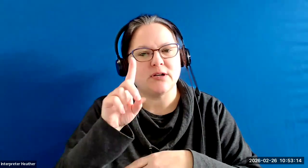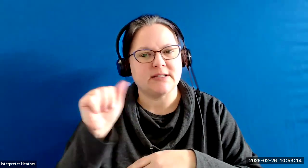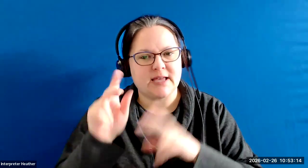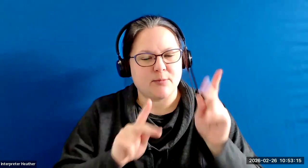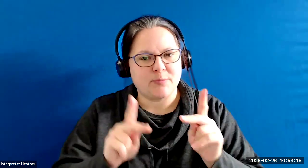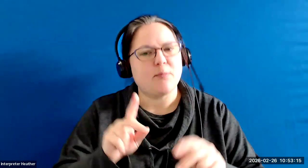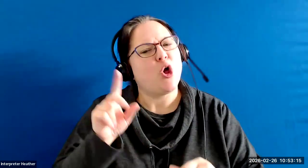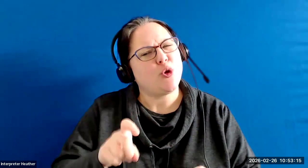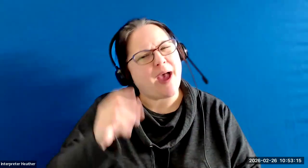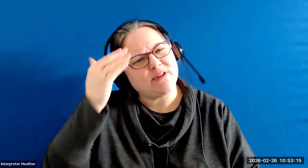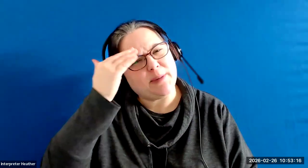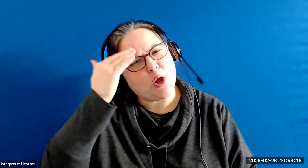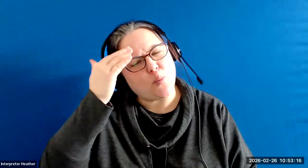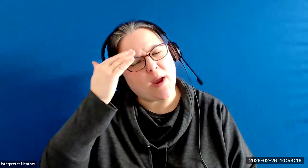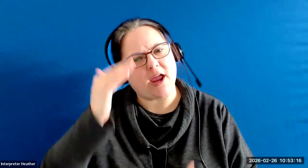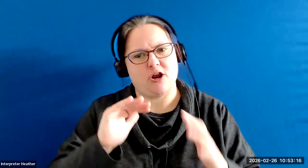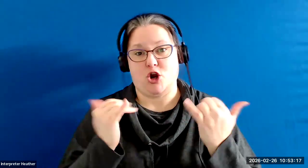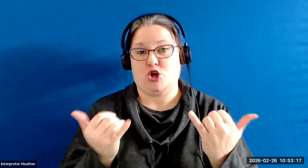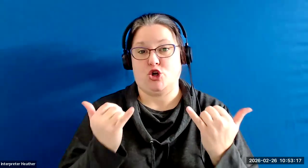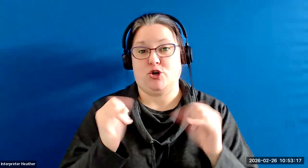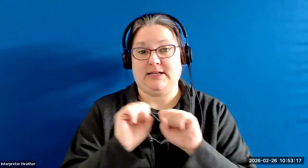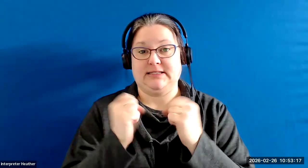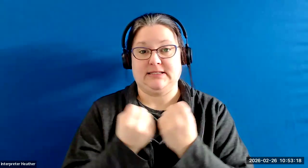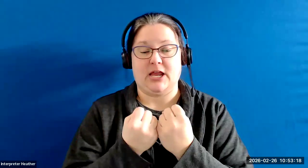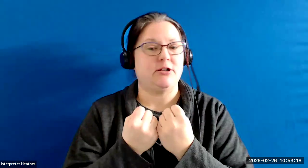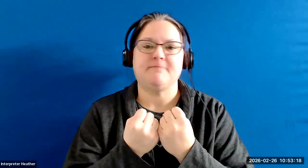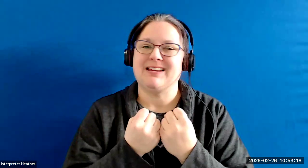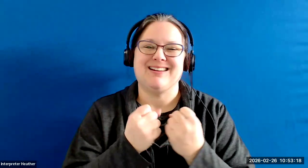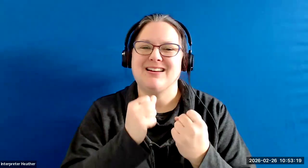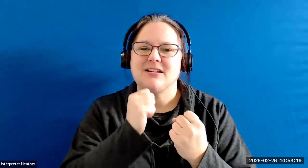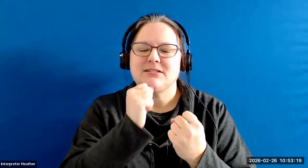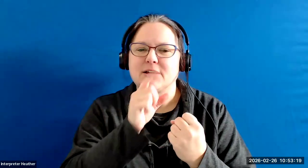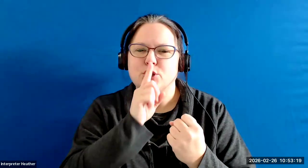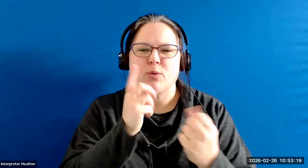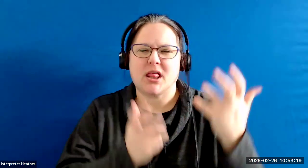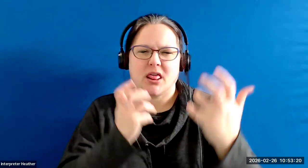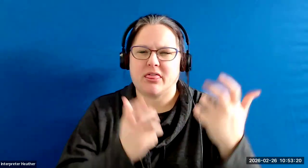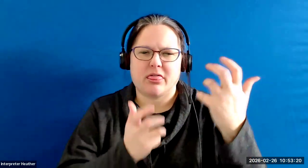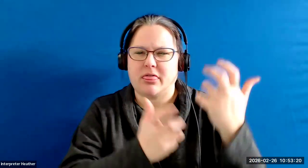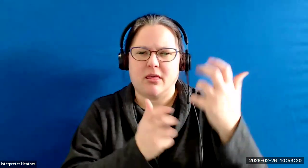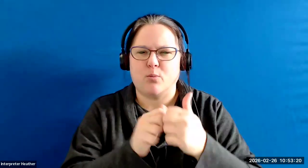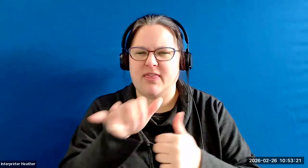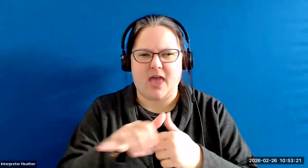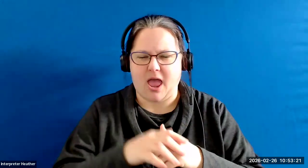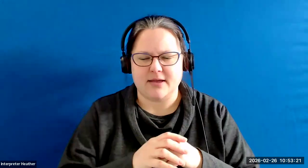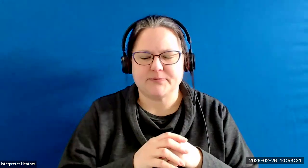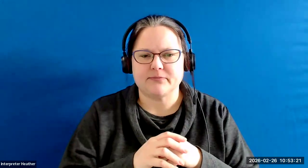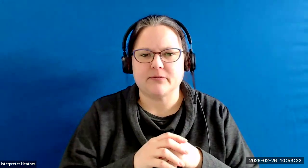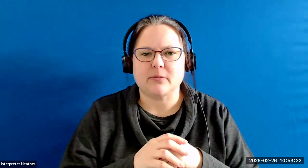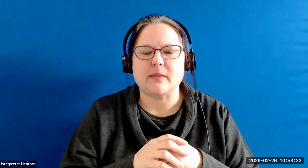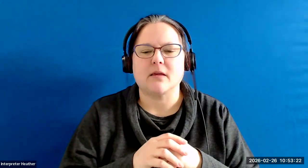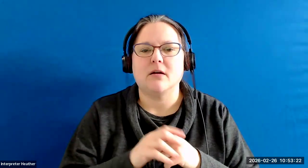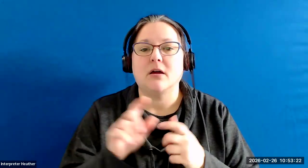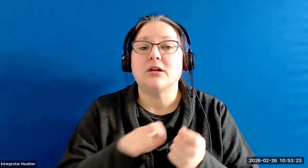how our current society is not conducive to any of that.